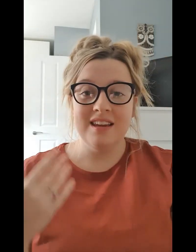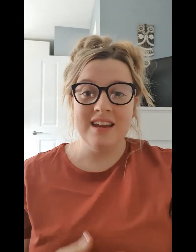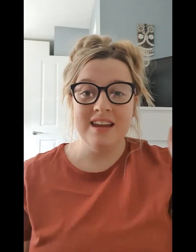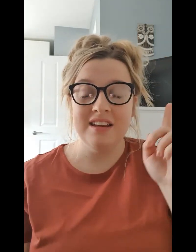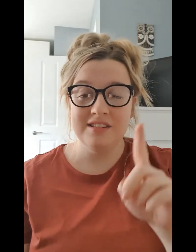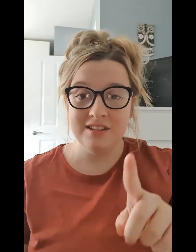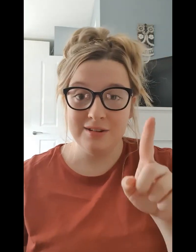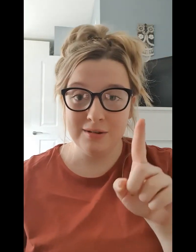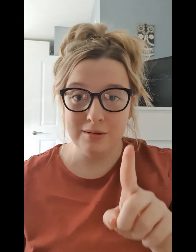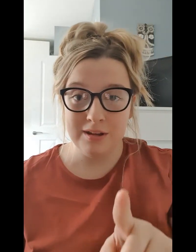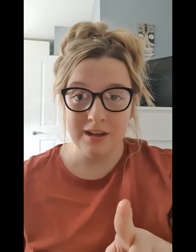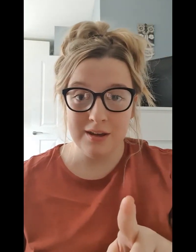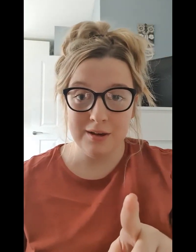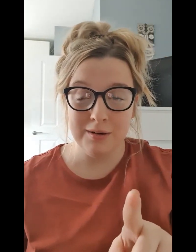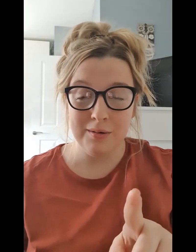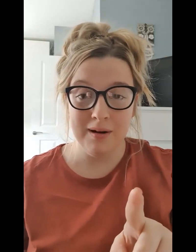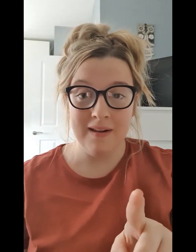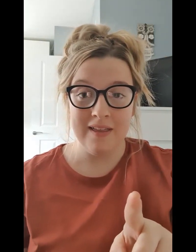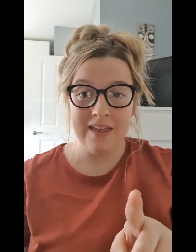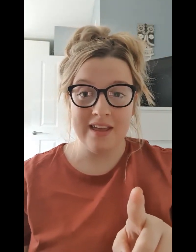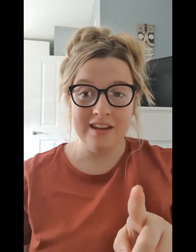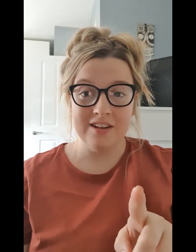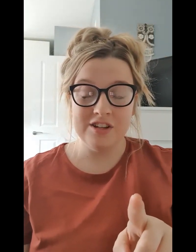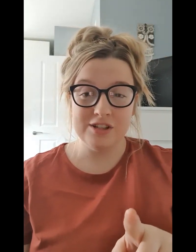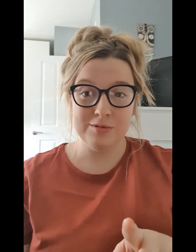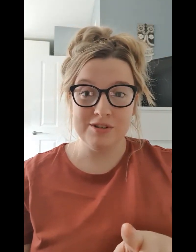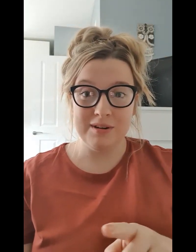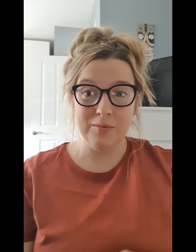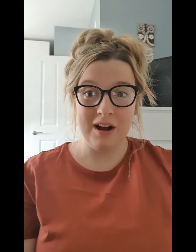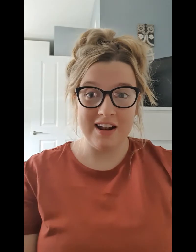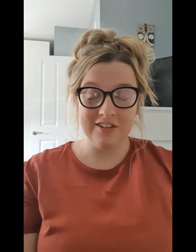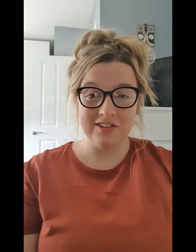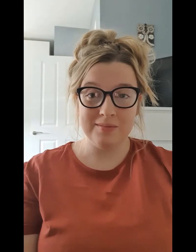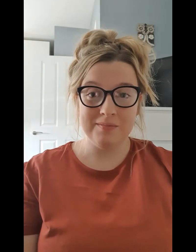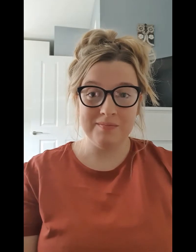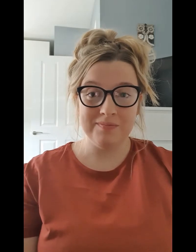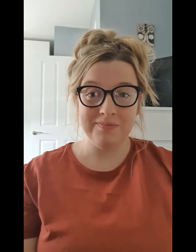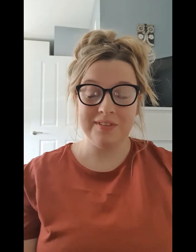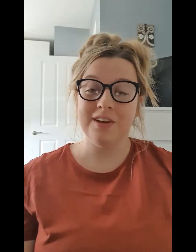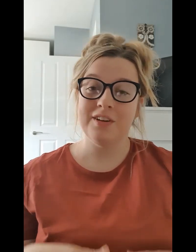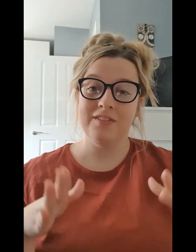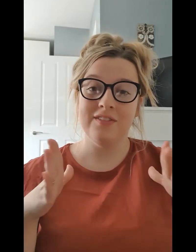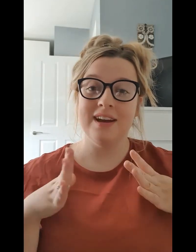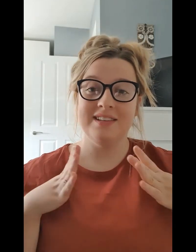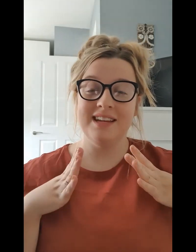birthday to you. Should we do it in Welsh? Ready?